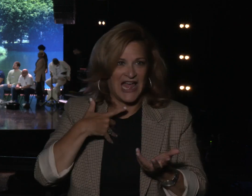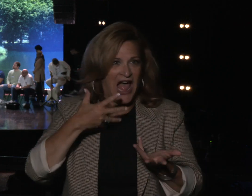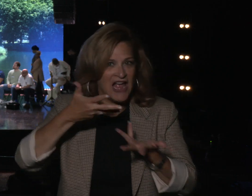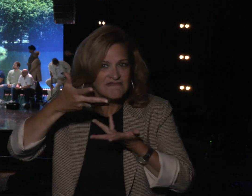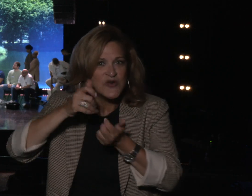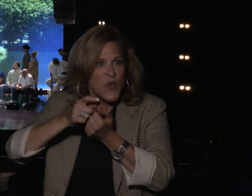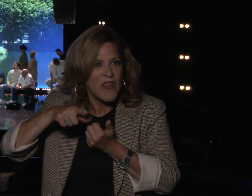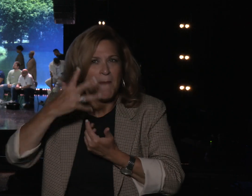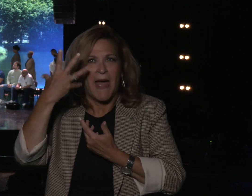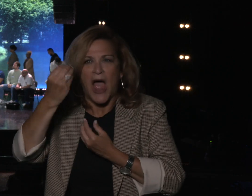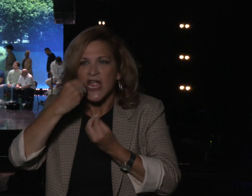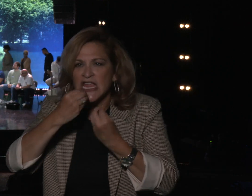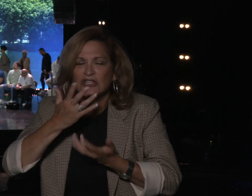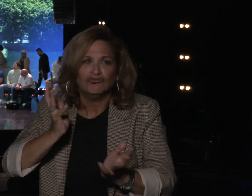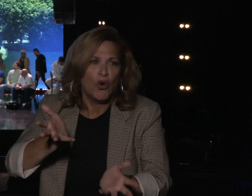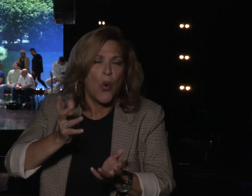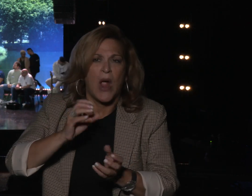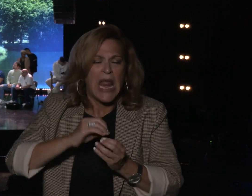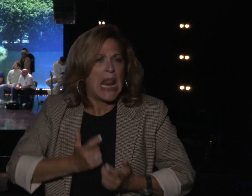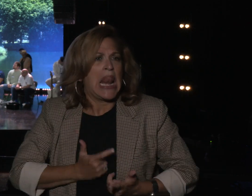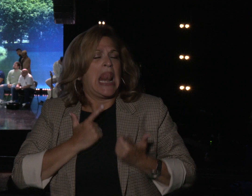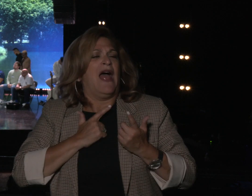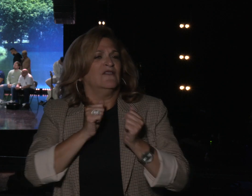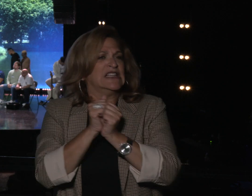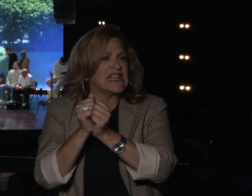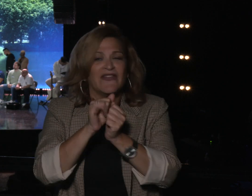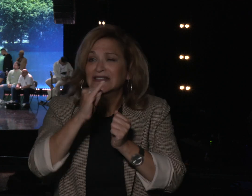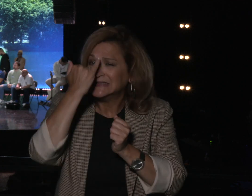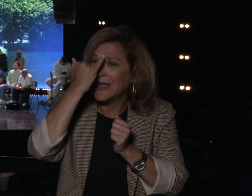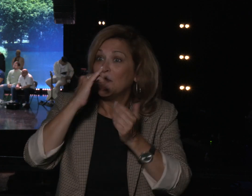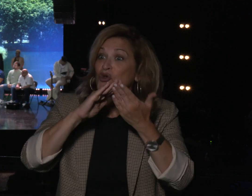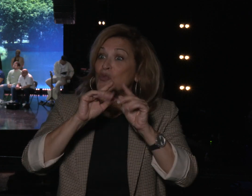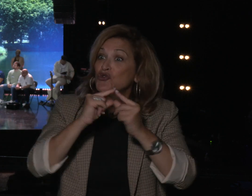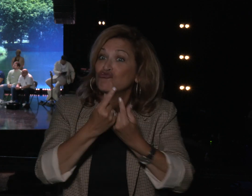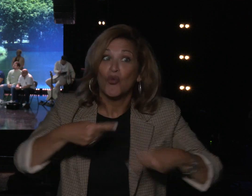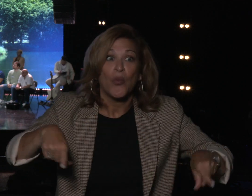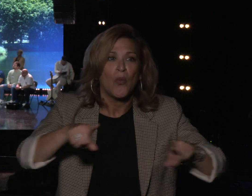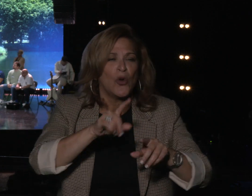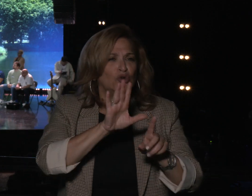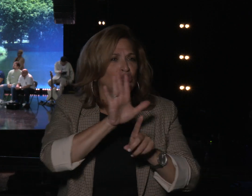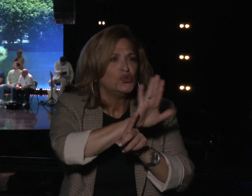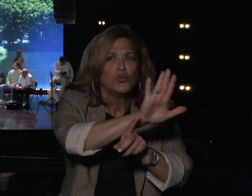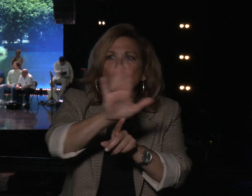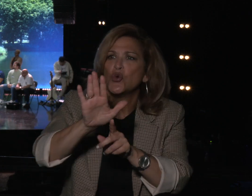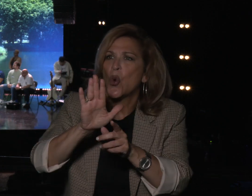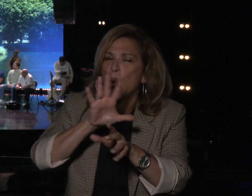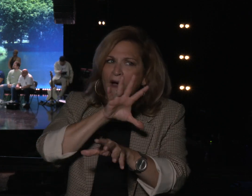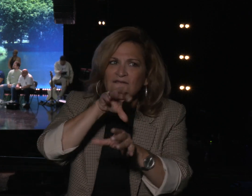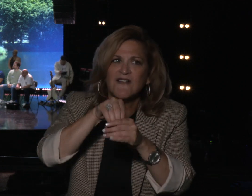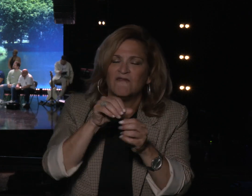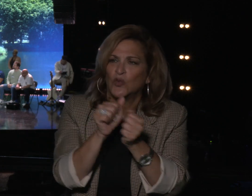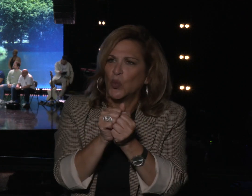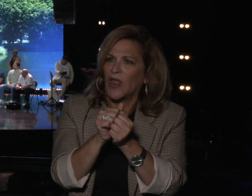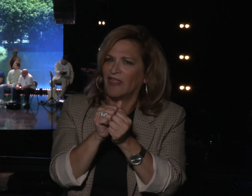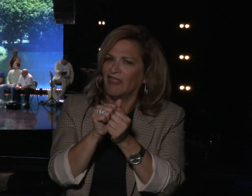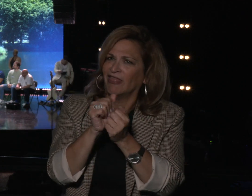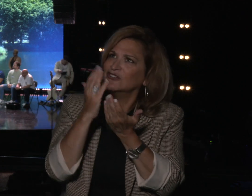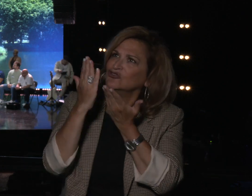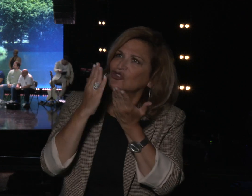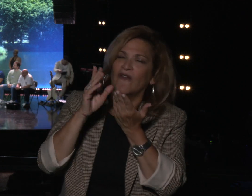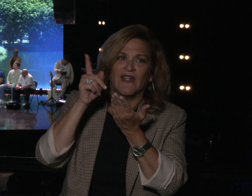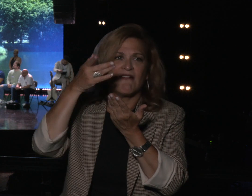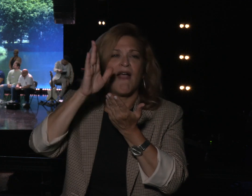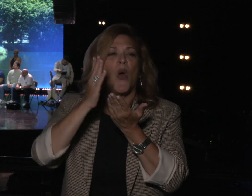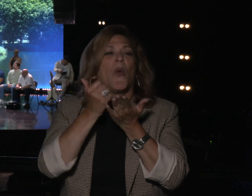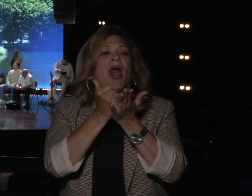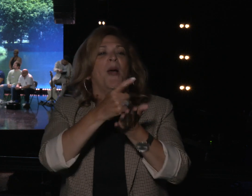you just do normal life together in a community group. It's the same thing. You've got to do your part. I promise God will do His part. And all of a